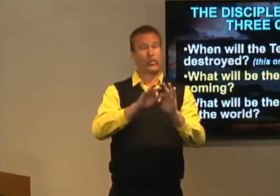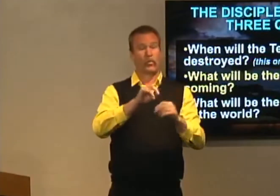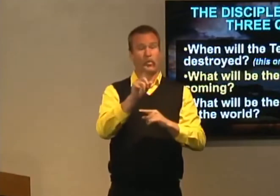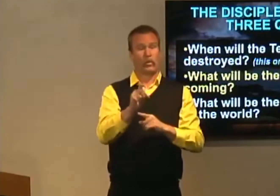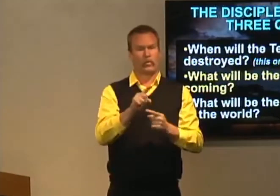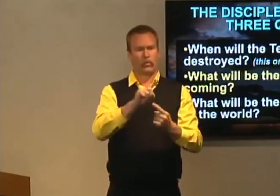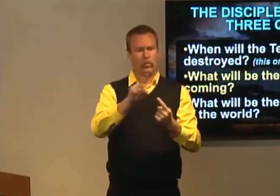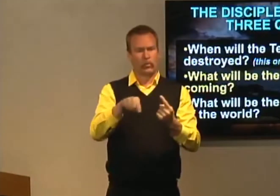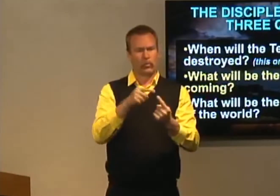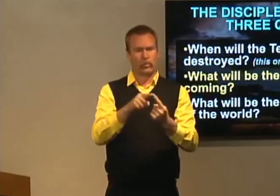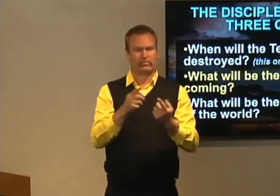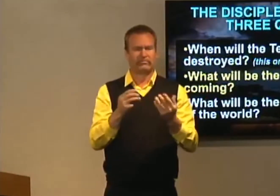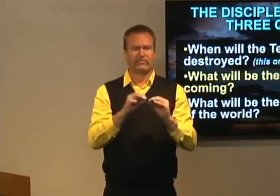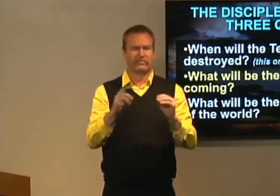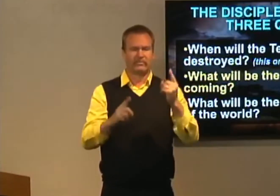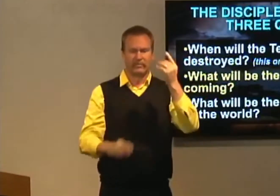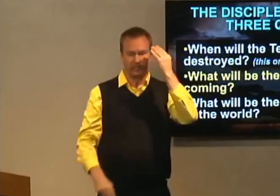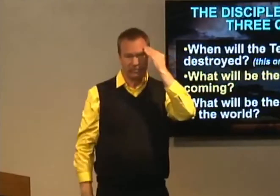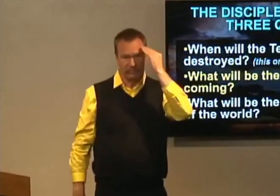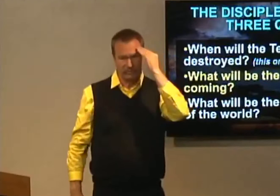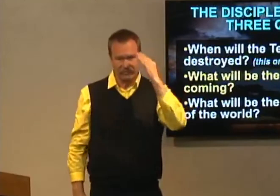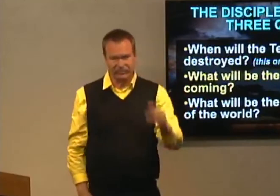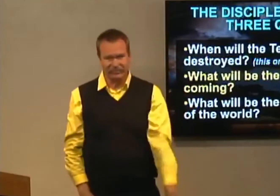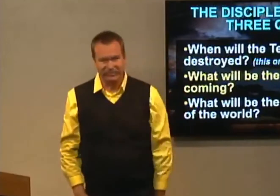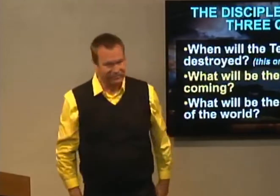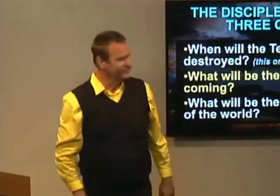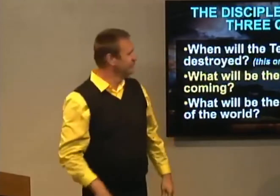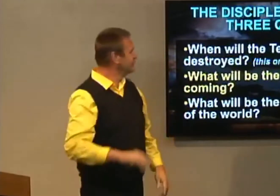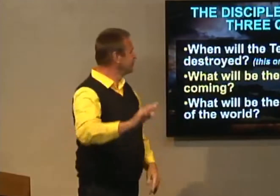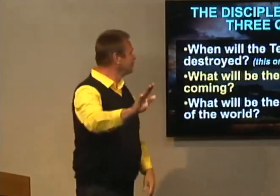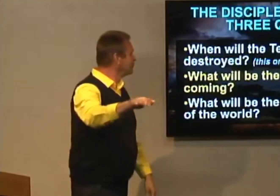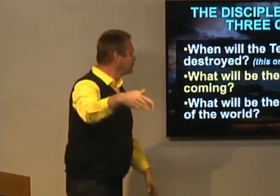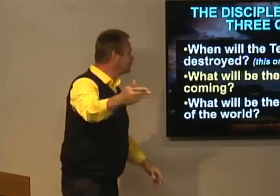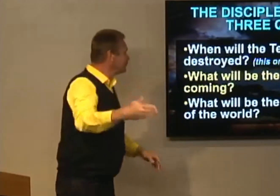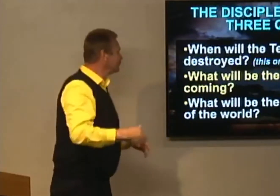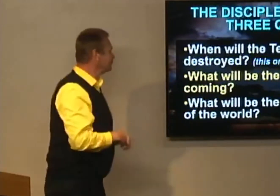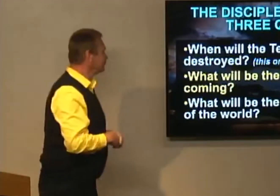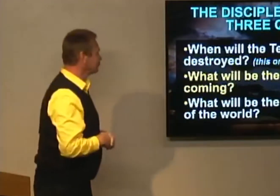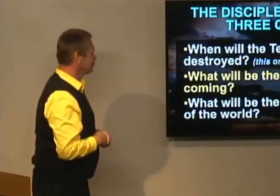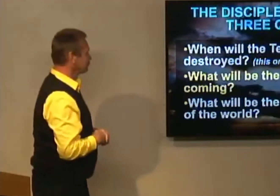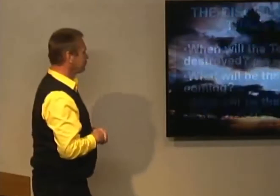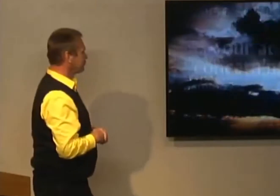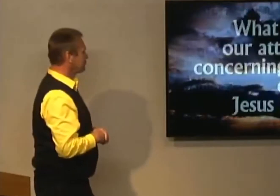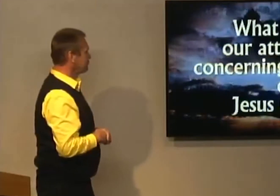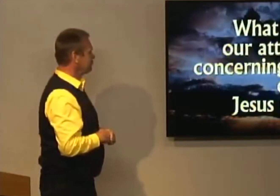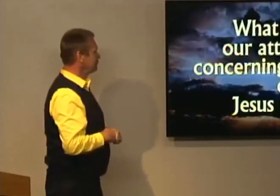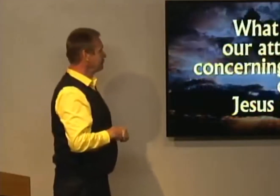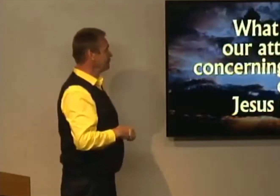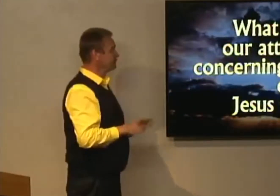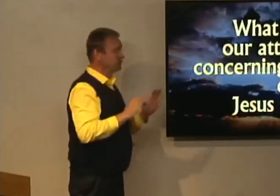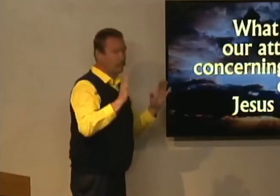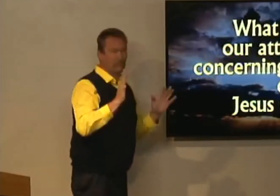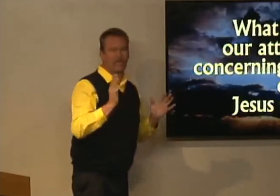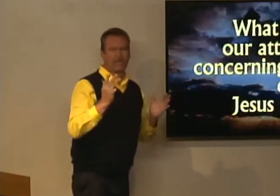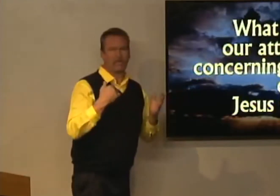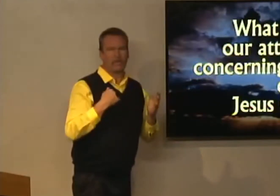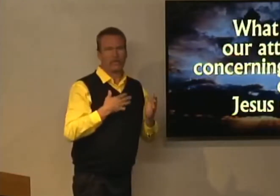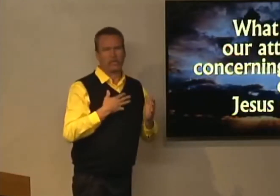will be happening. But the exact time and when is not mentioned. And it's emphasized that no one knows.